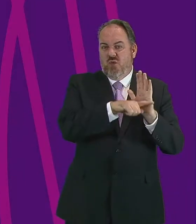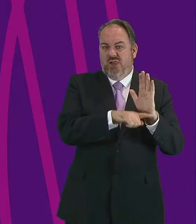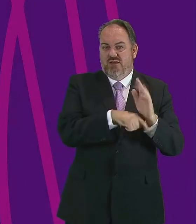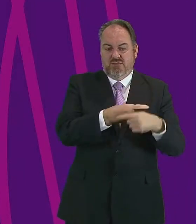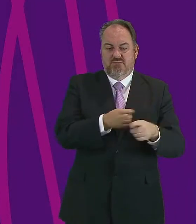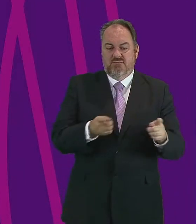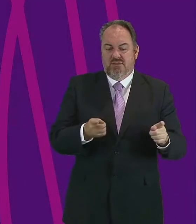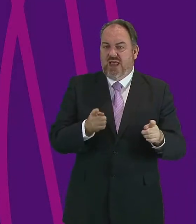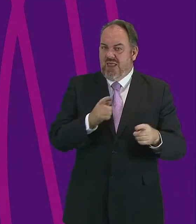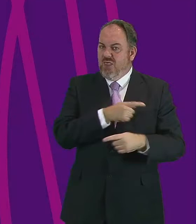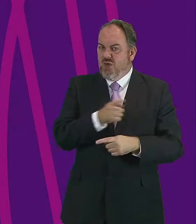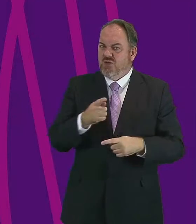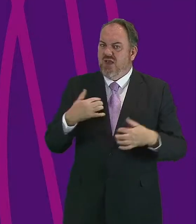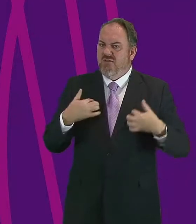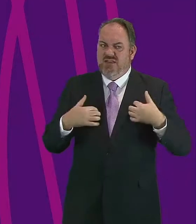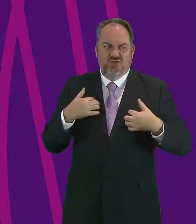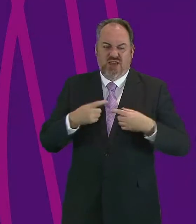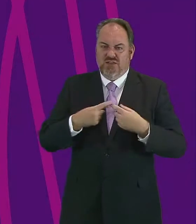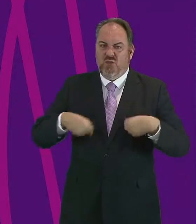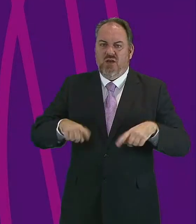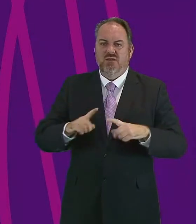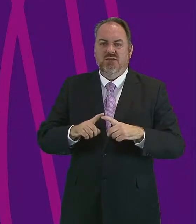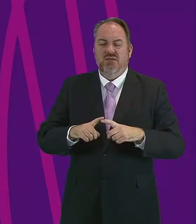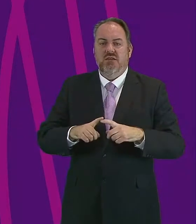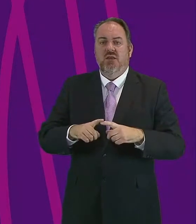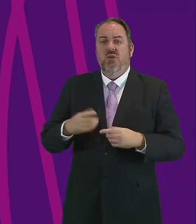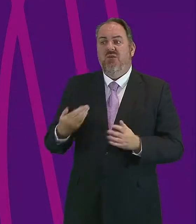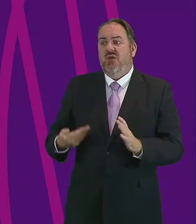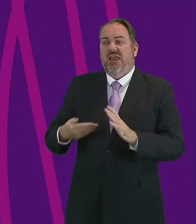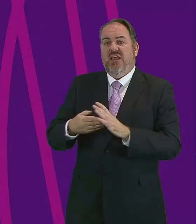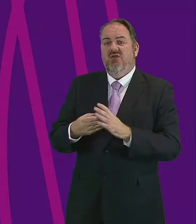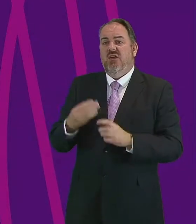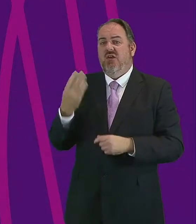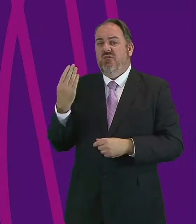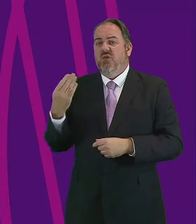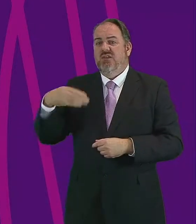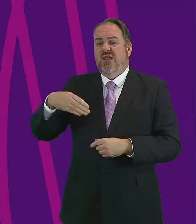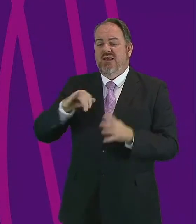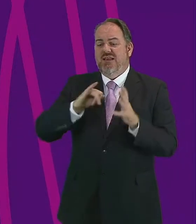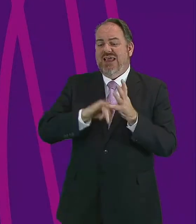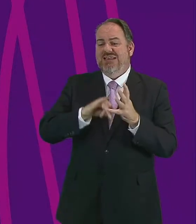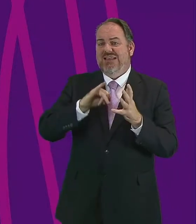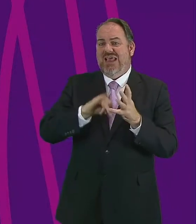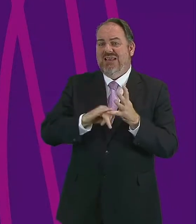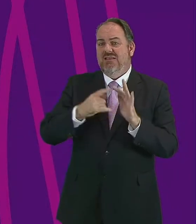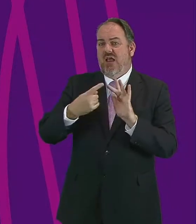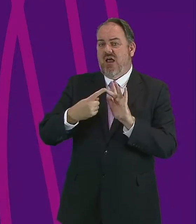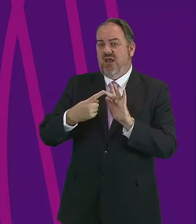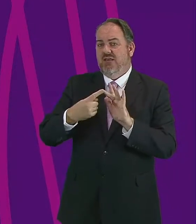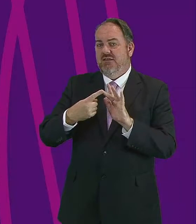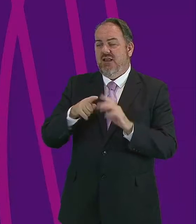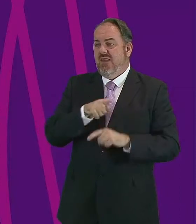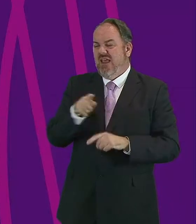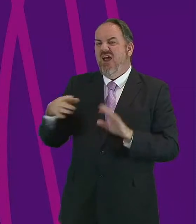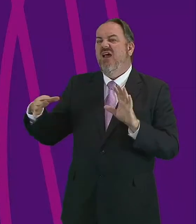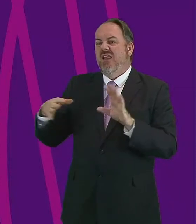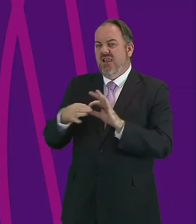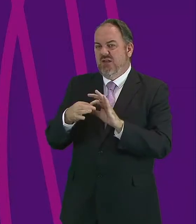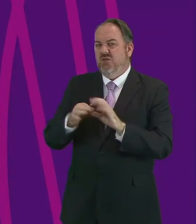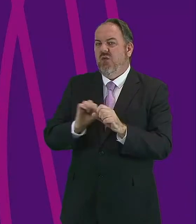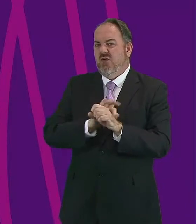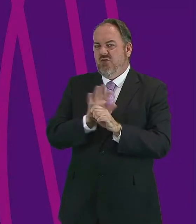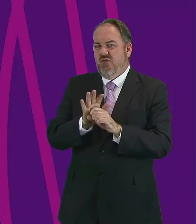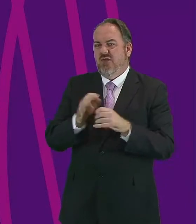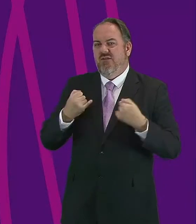impact and interest. We've also reported on a total of 49 SSIs where the main purpose relates to coronavirus as required